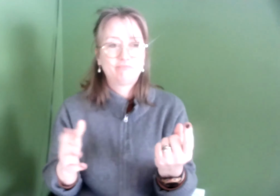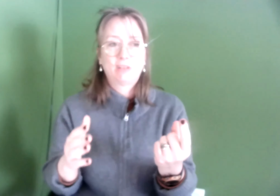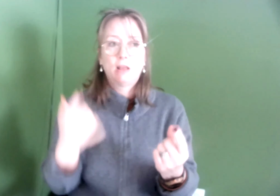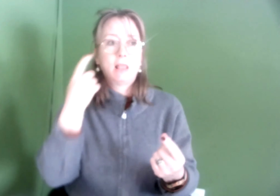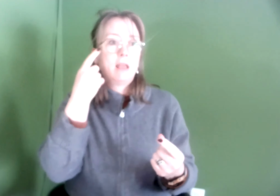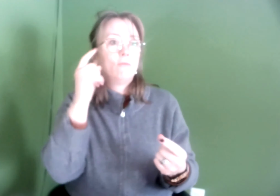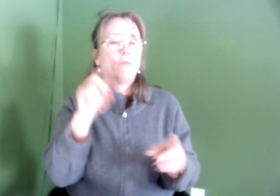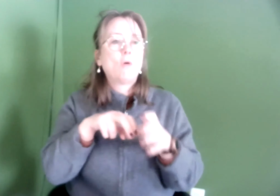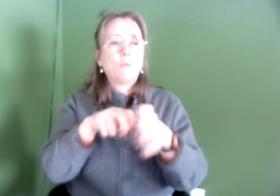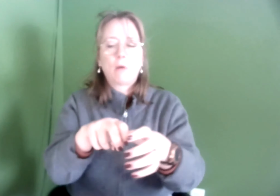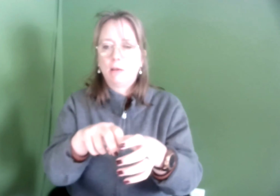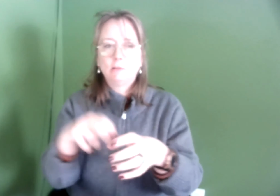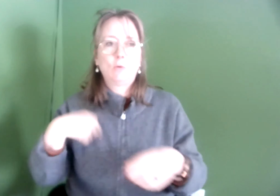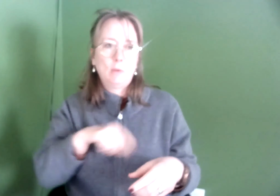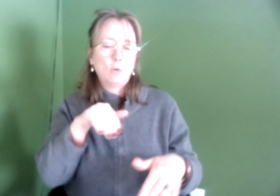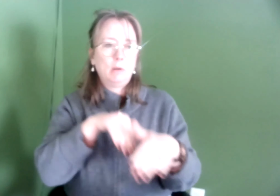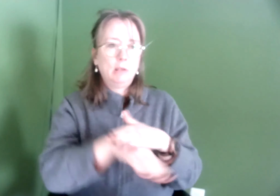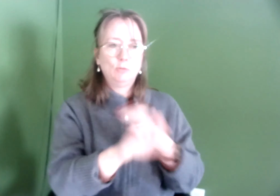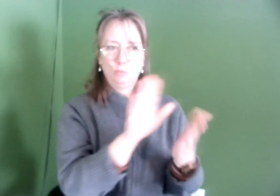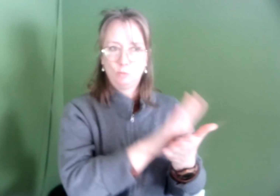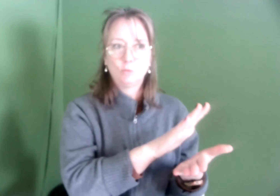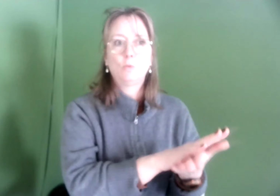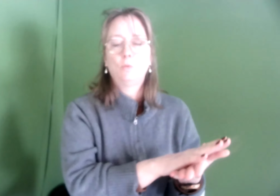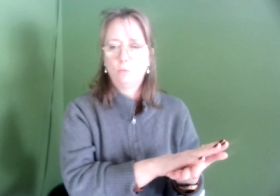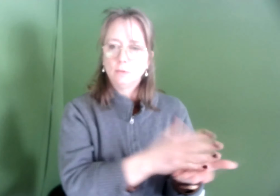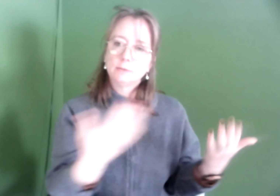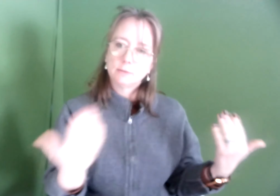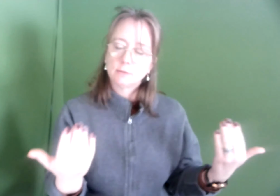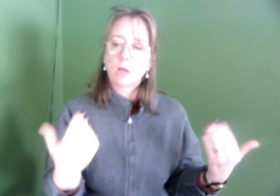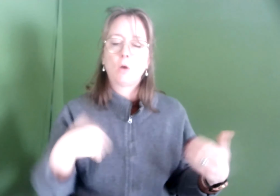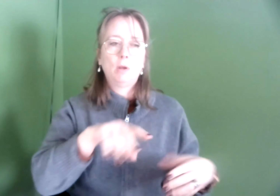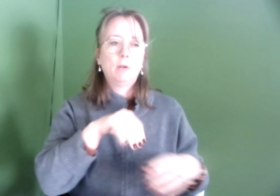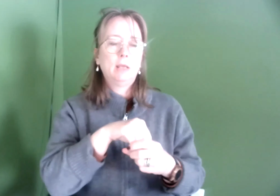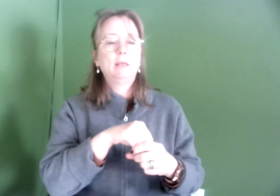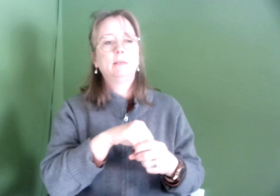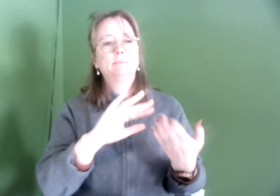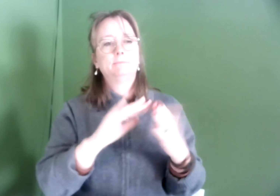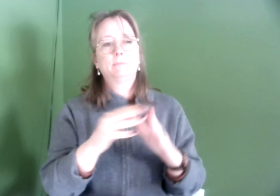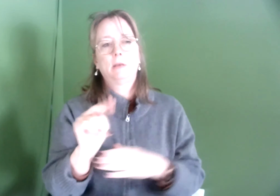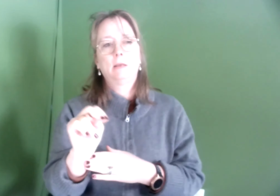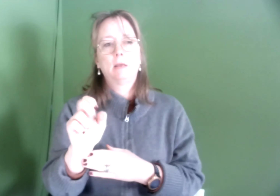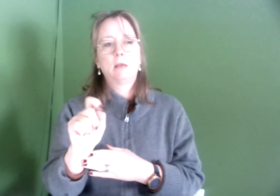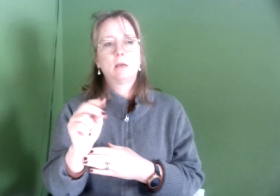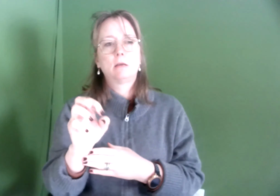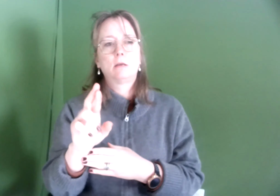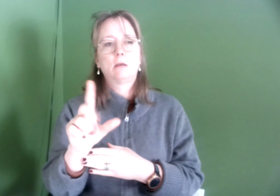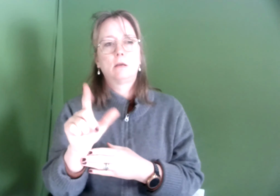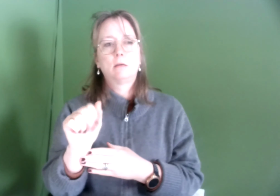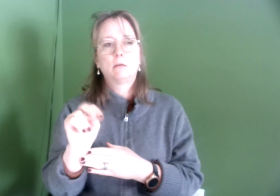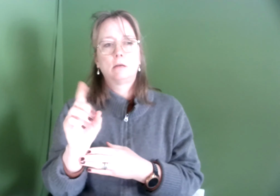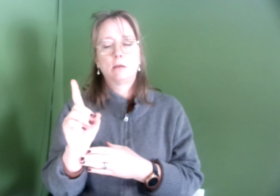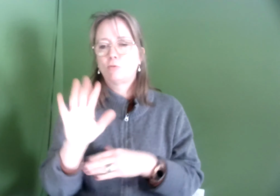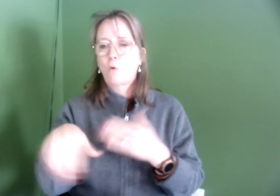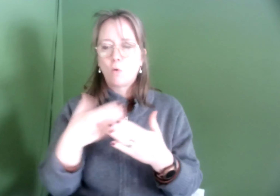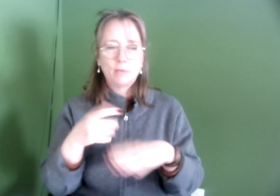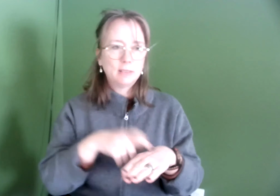like we go into schools. So we can go and we can meet those. Like we're in Netherland all the time. We just served like 6 kids up in Netherland, but we met